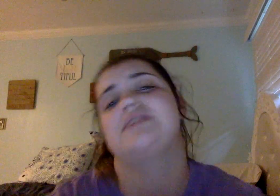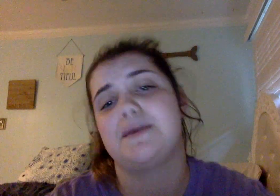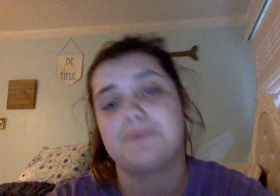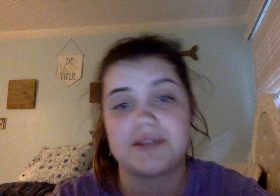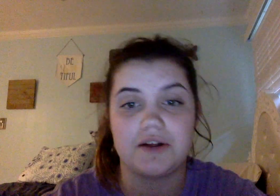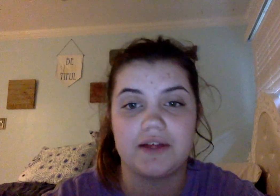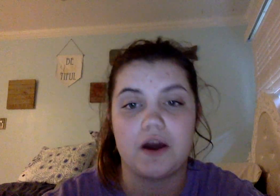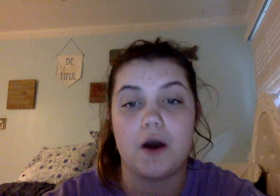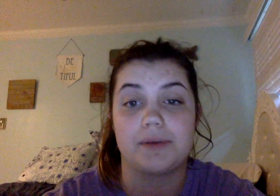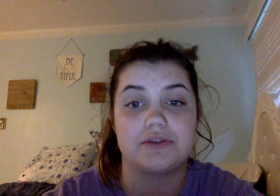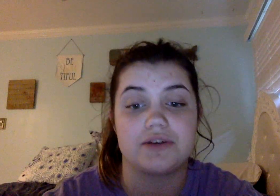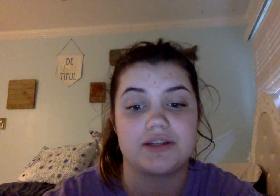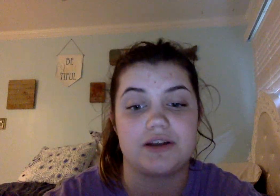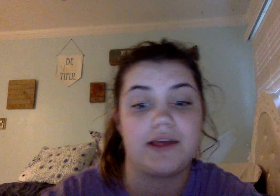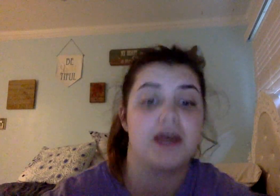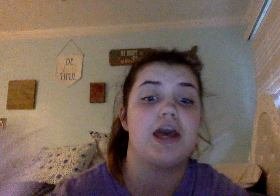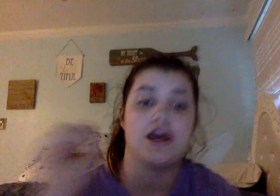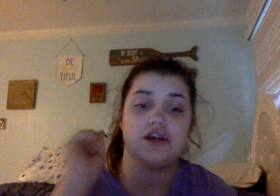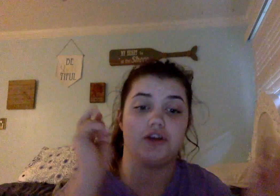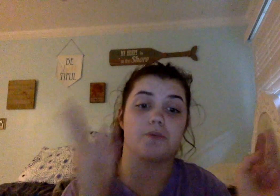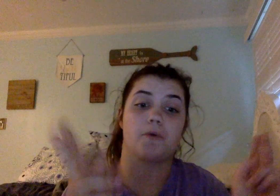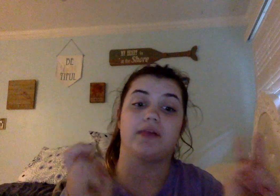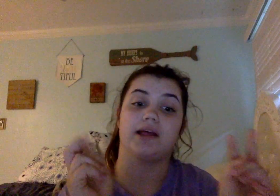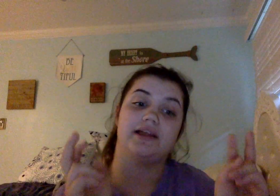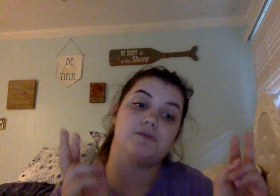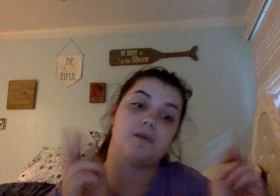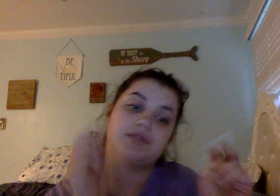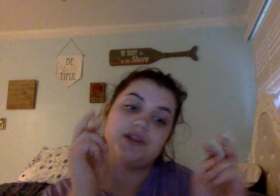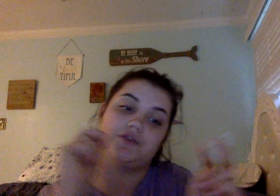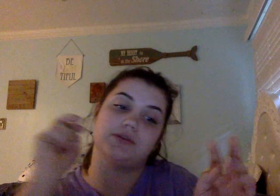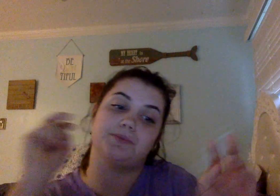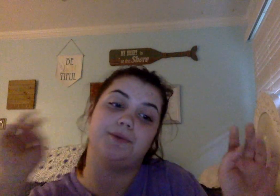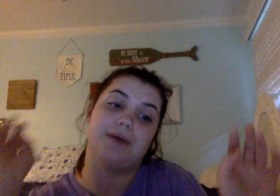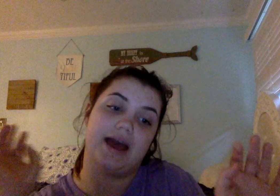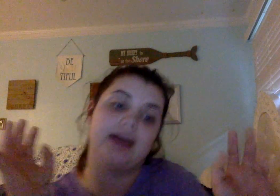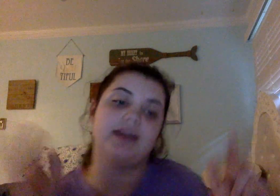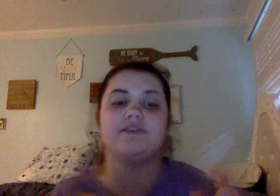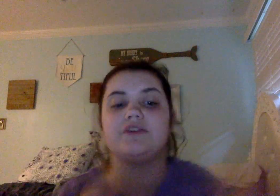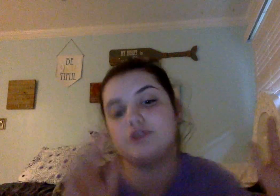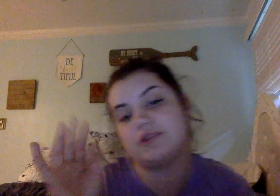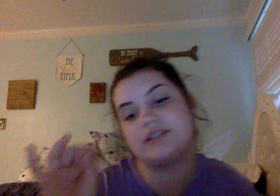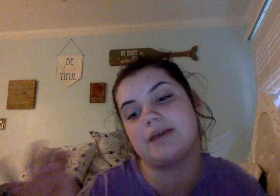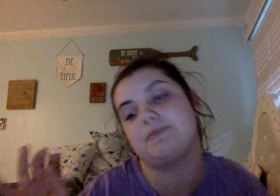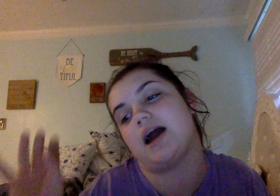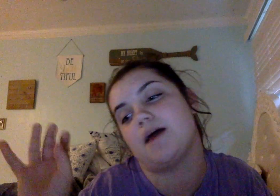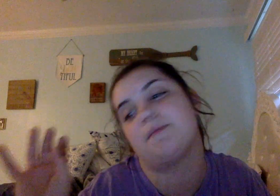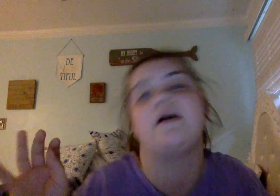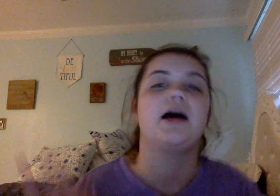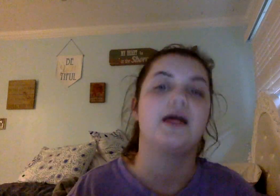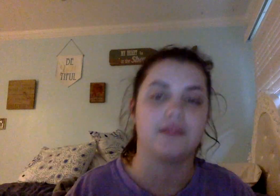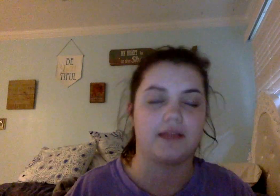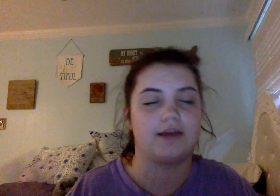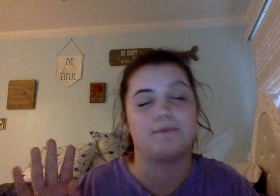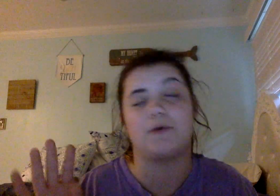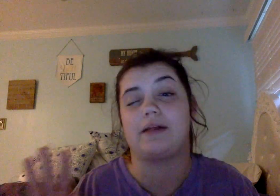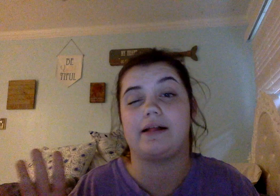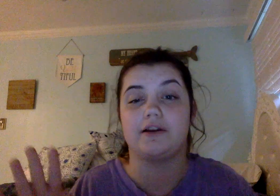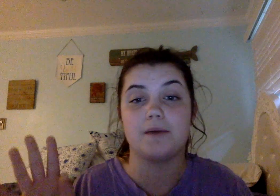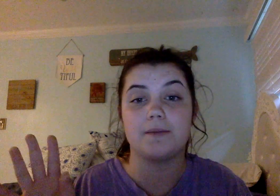tips that are like on Pinterest that are like, you're more likely to remember stuff if you use a blue pen, and if you chew the same gum, then like you're more likely to remember,